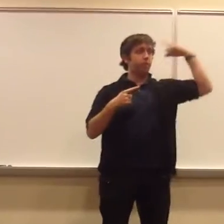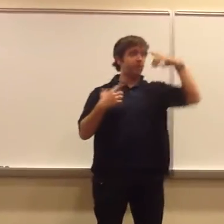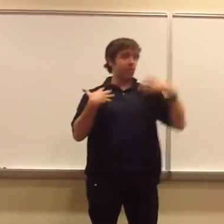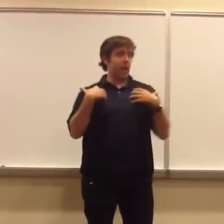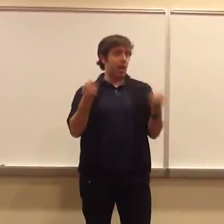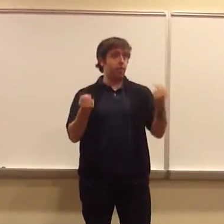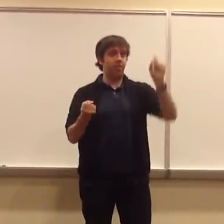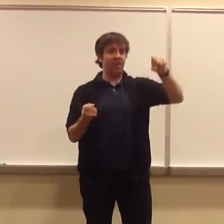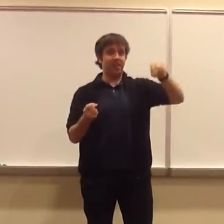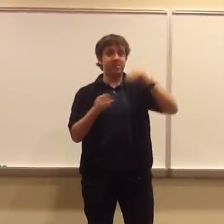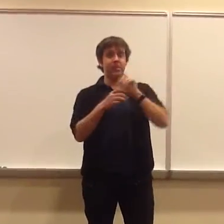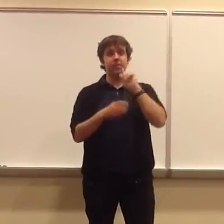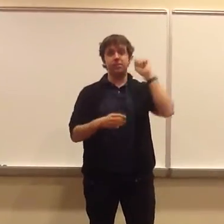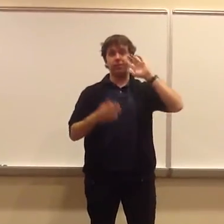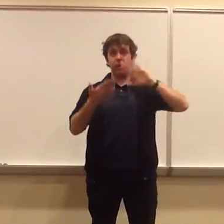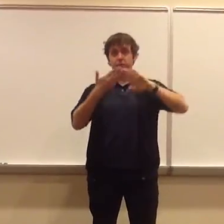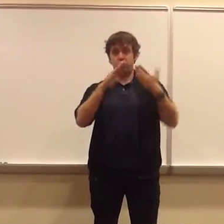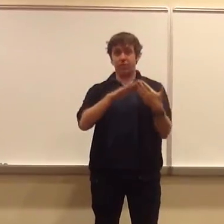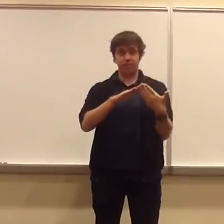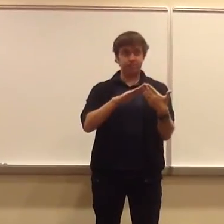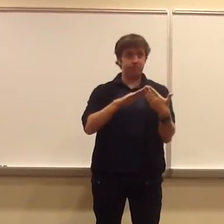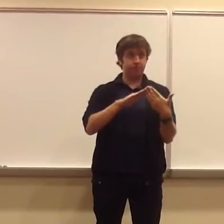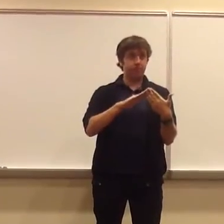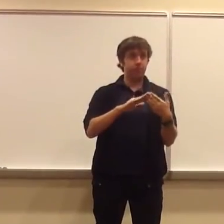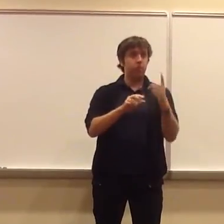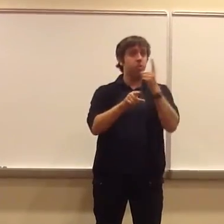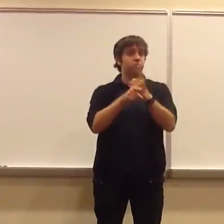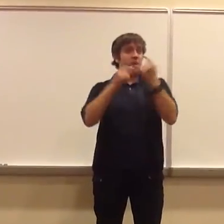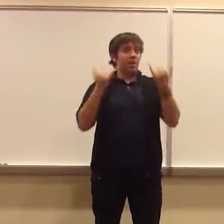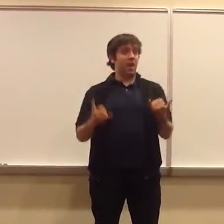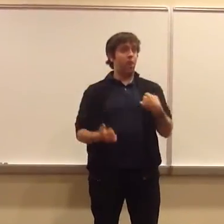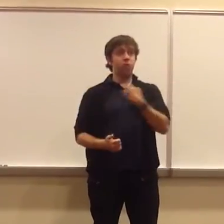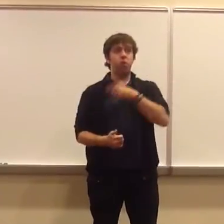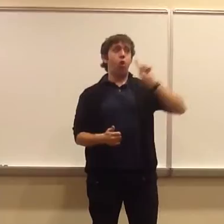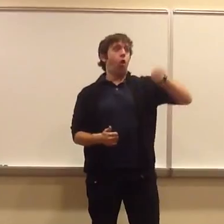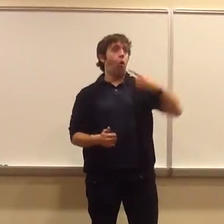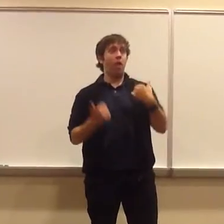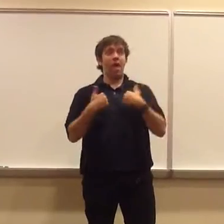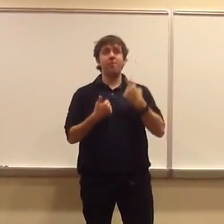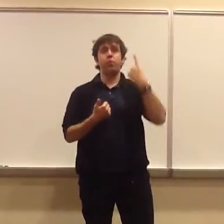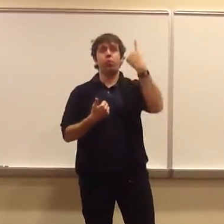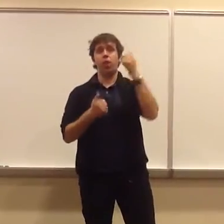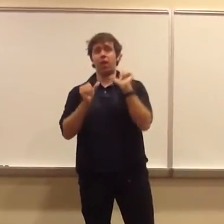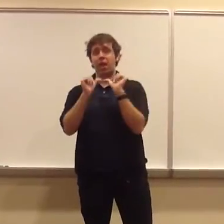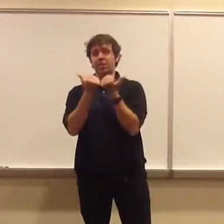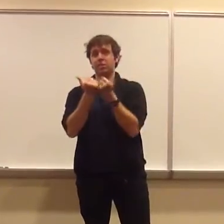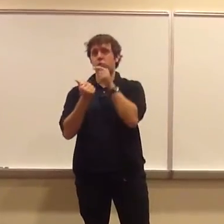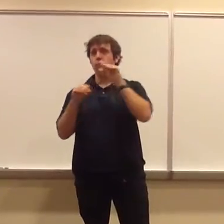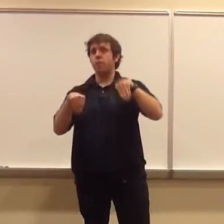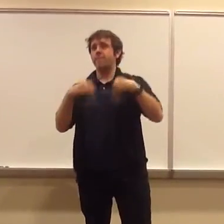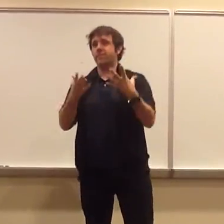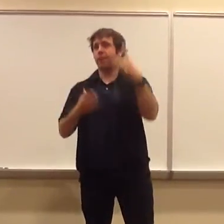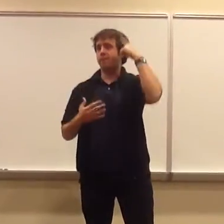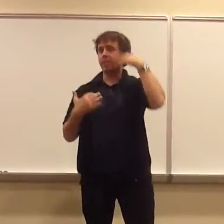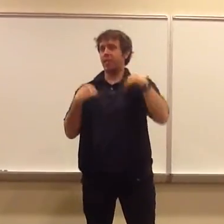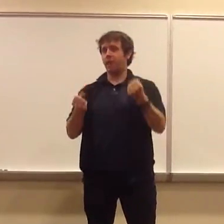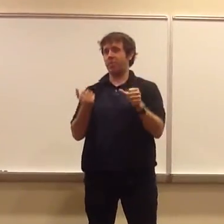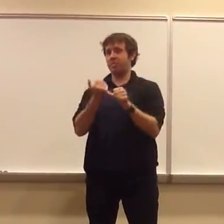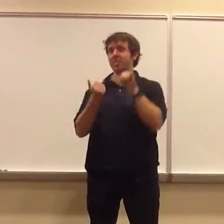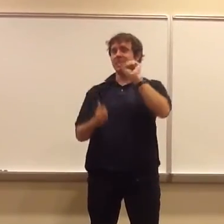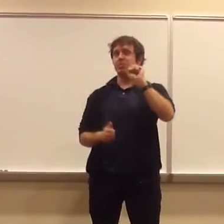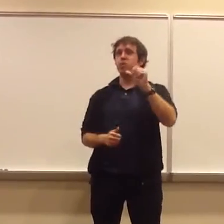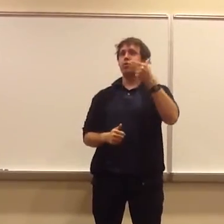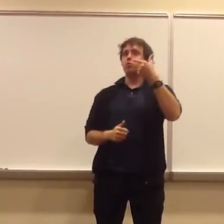My focus is to talk about mental health services and the needs of mental health services in the deaf community. In New Hampshire, we only have one agency that